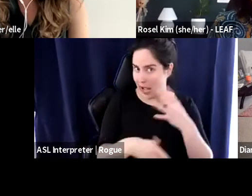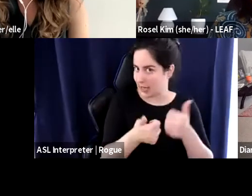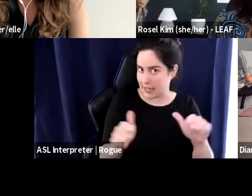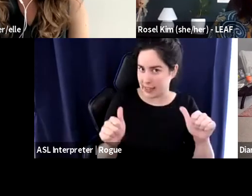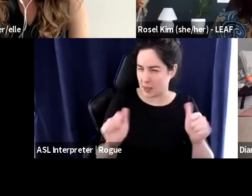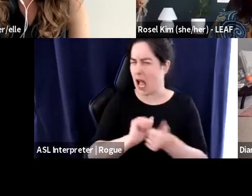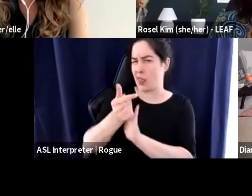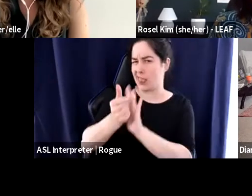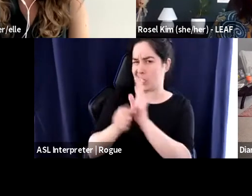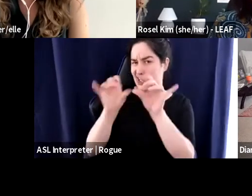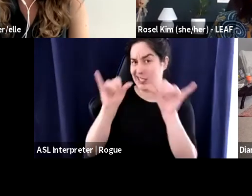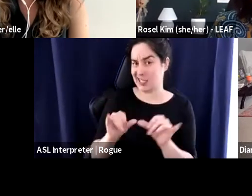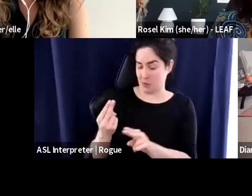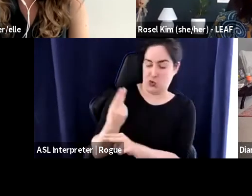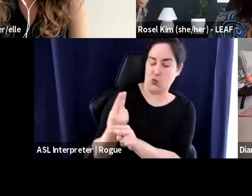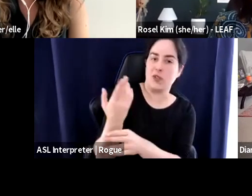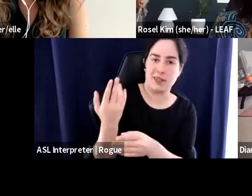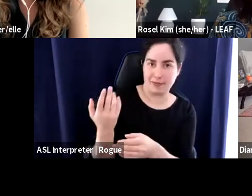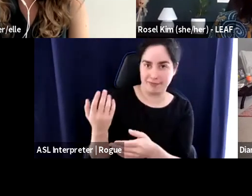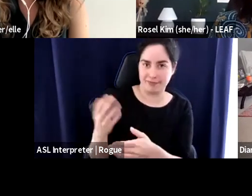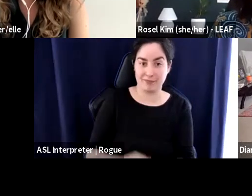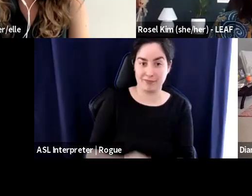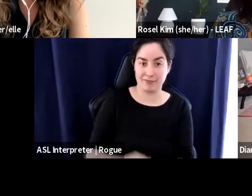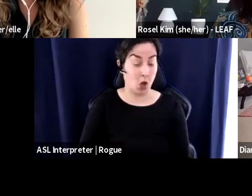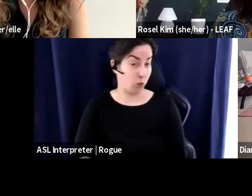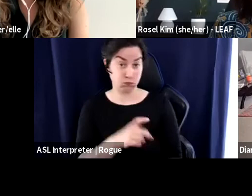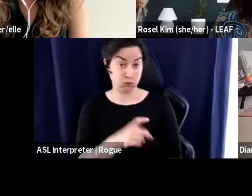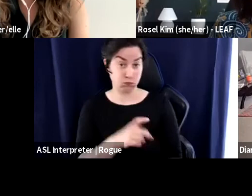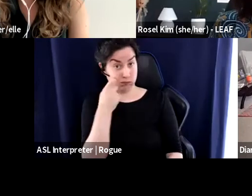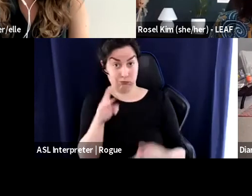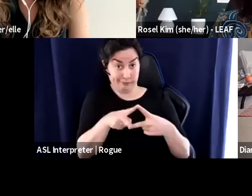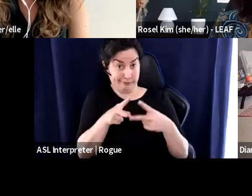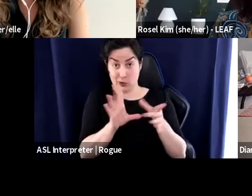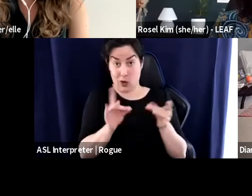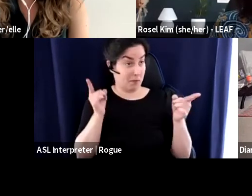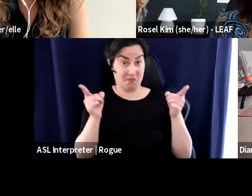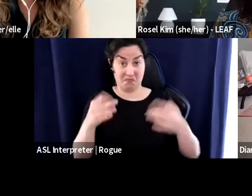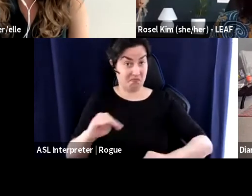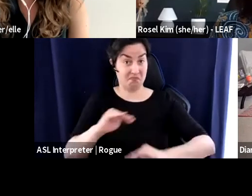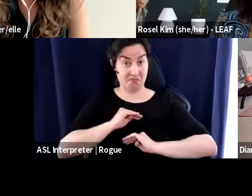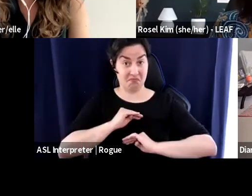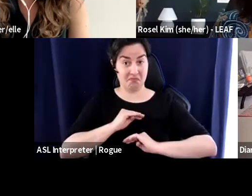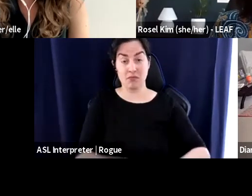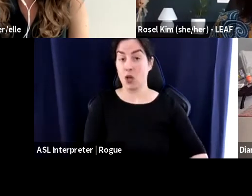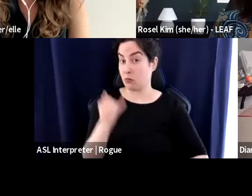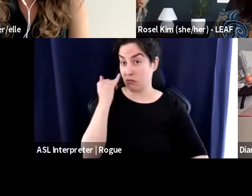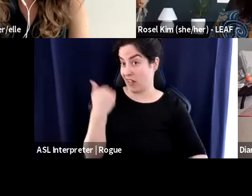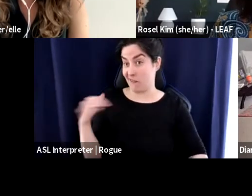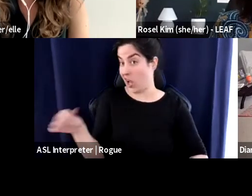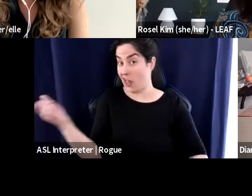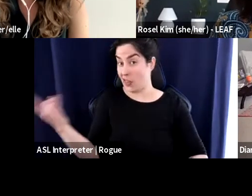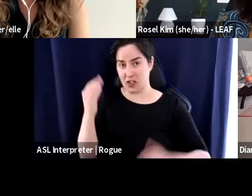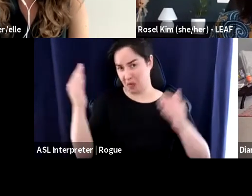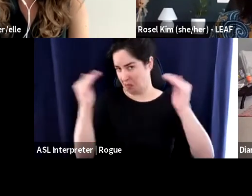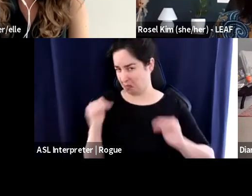system? I think I was really happy with what both Carrie and Roselle said. So if there's another question, we can take another question. Thanks. That's